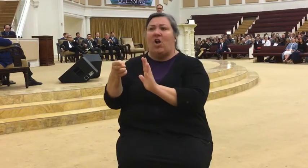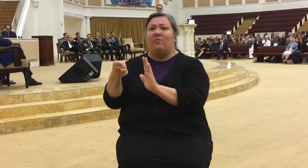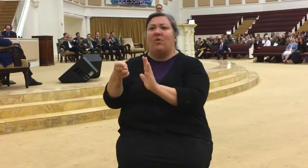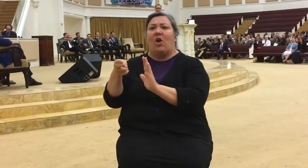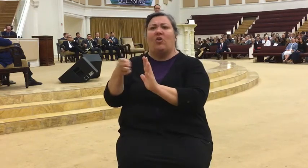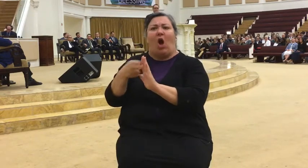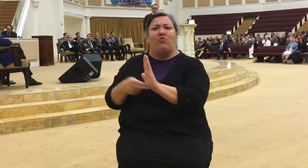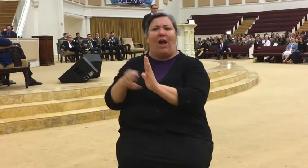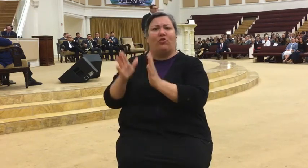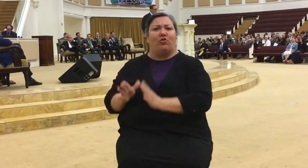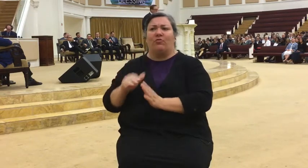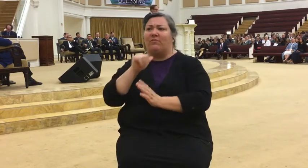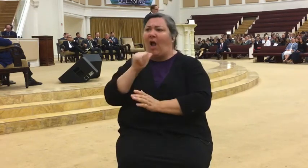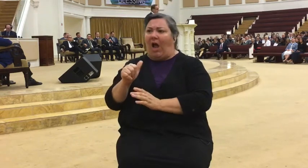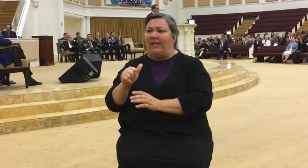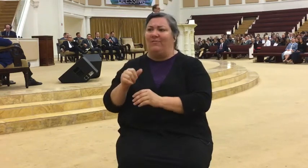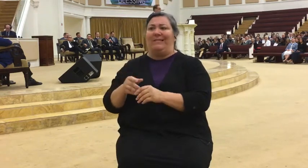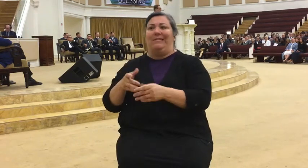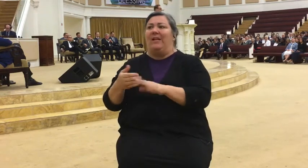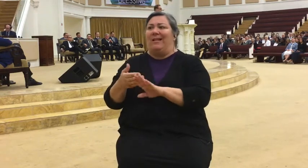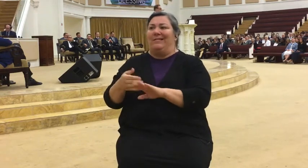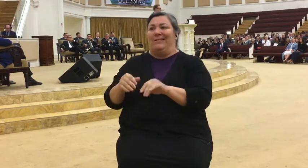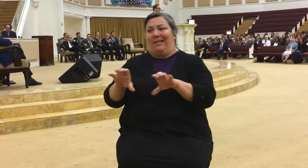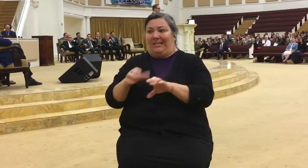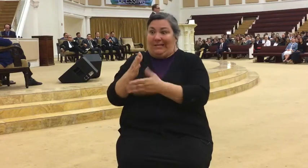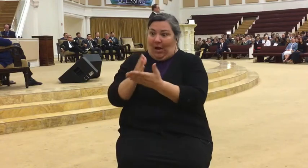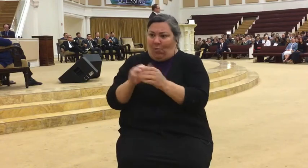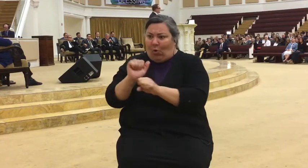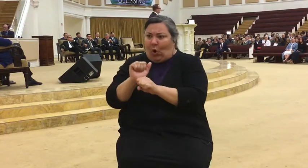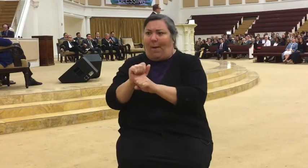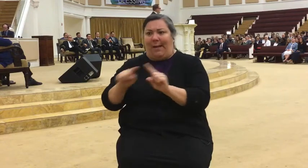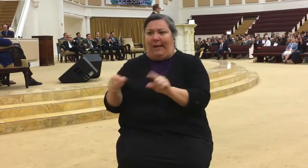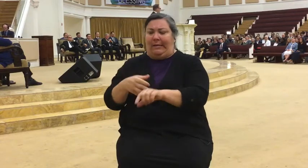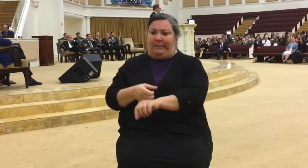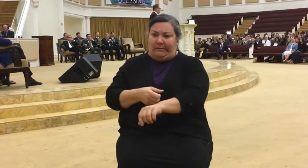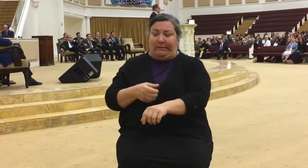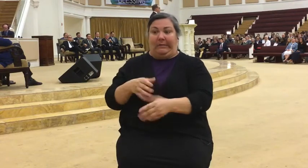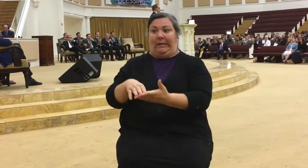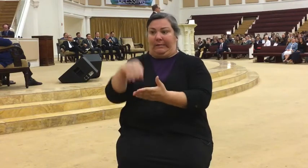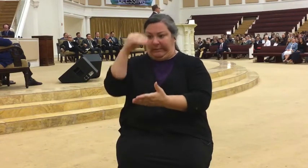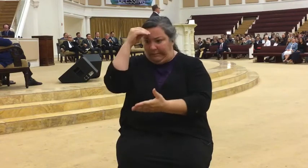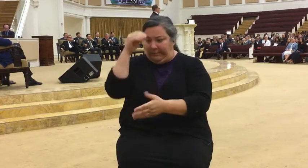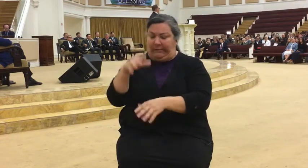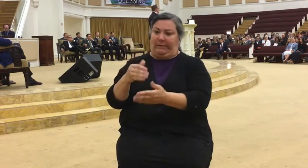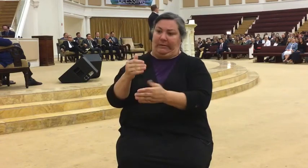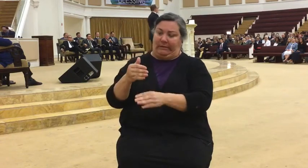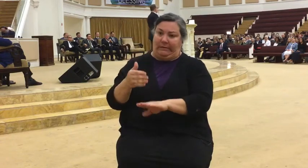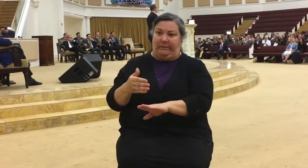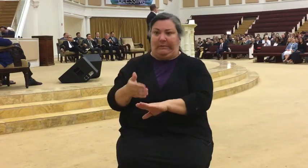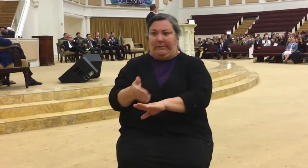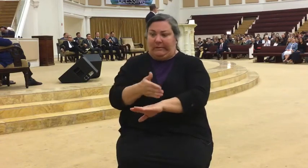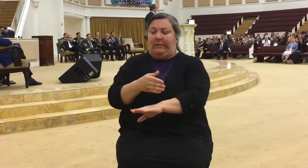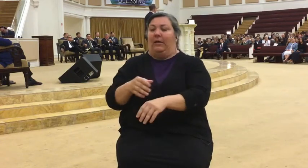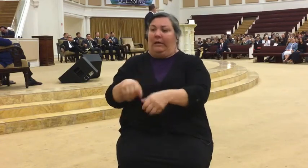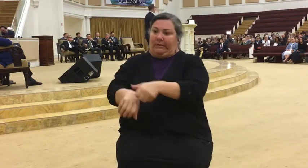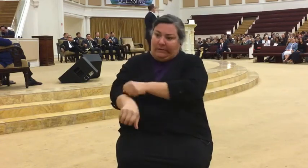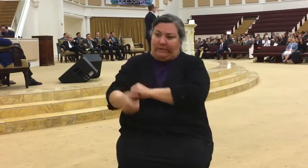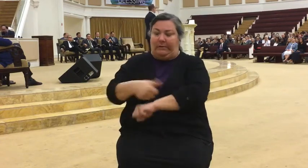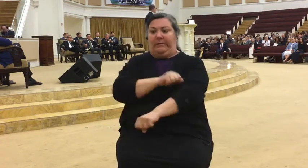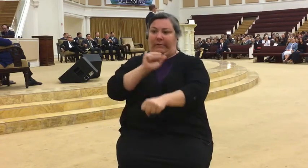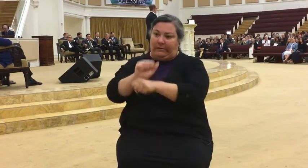guess, apprentice work helping some people, but it was a lesson in hard knocks and how the weight of all that